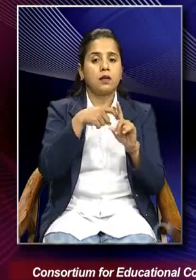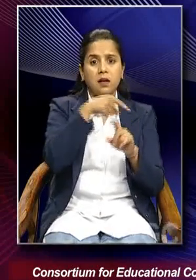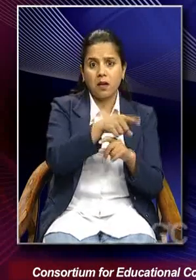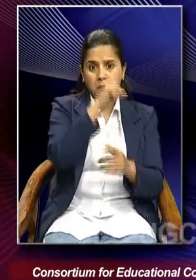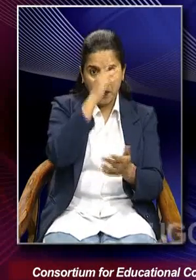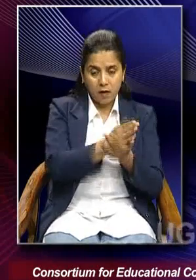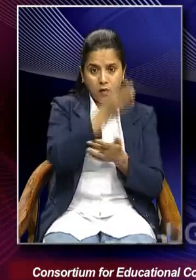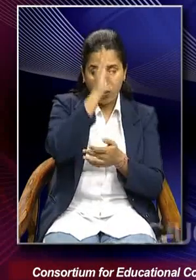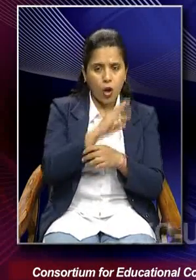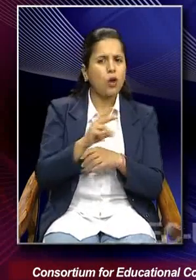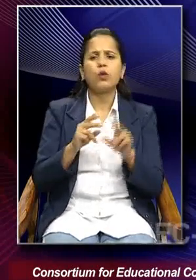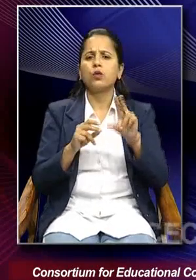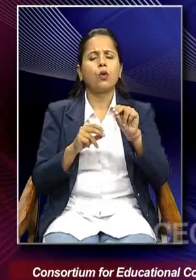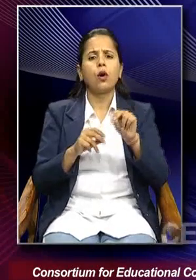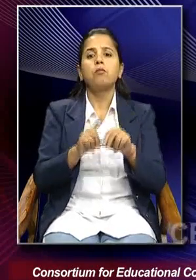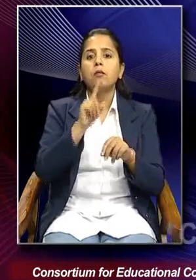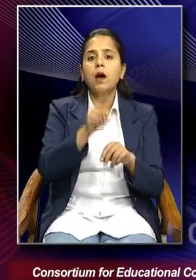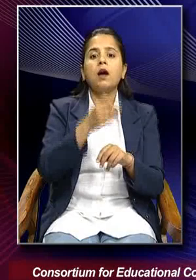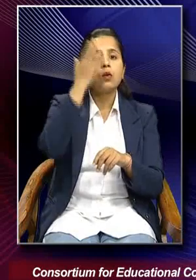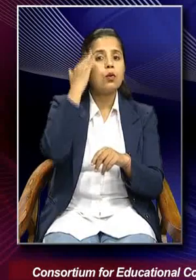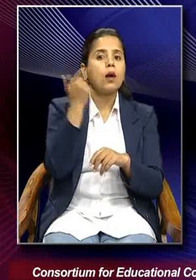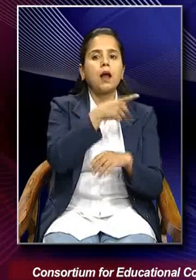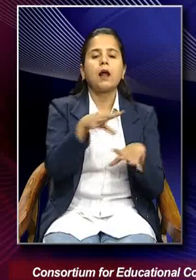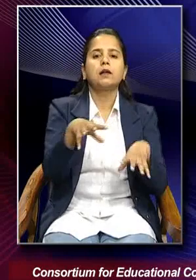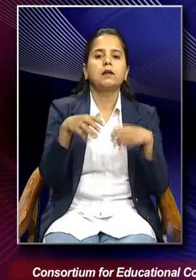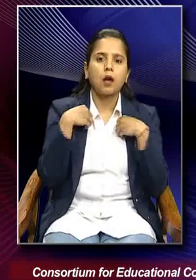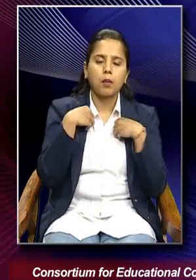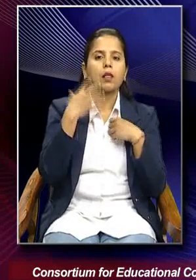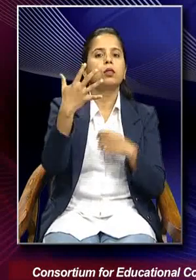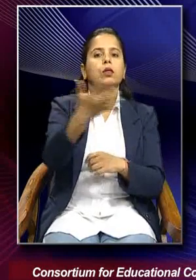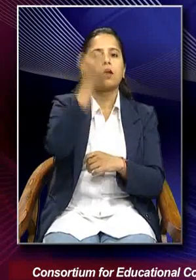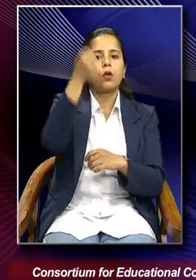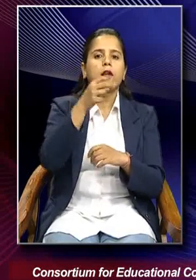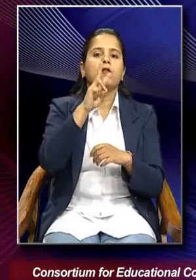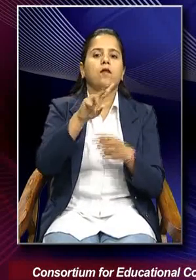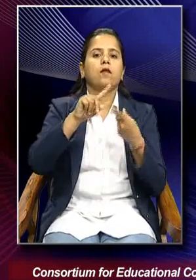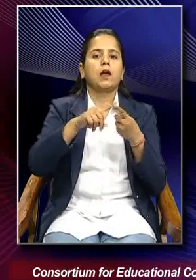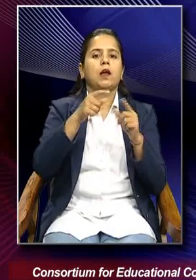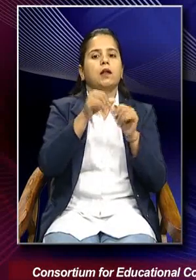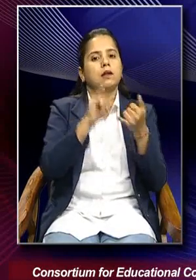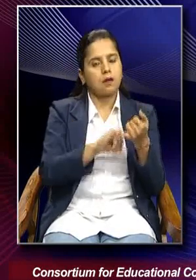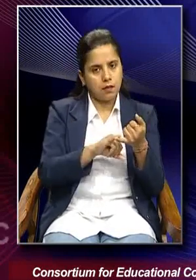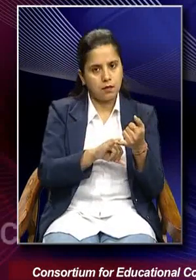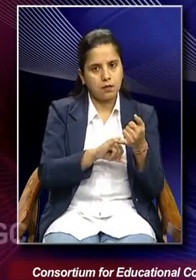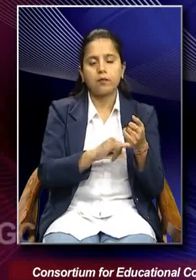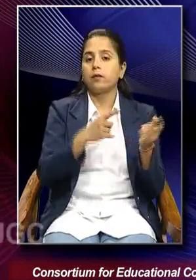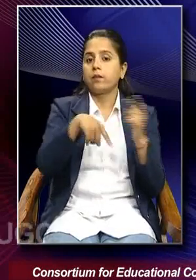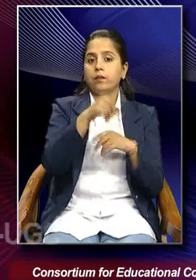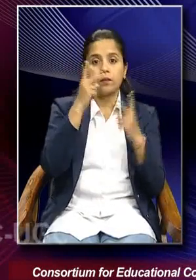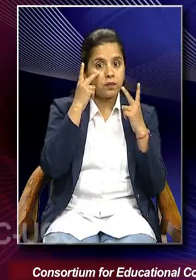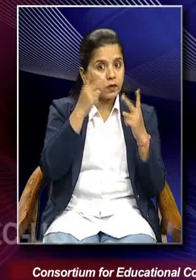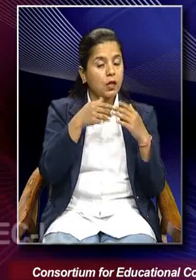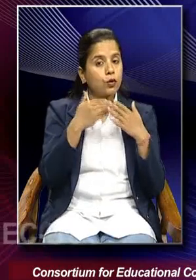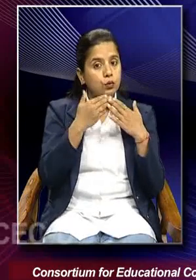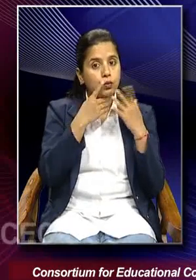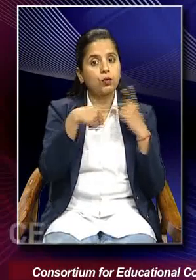in God, but because they accept the authority of Vedas. And within these schools,